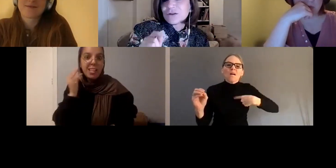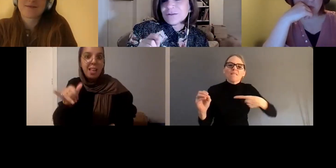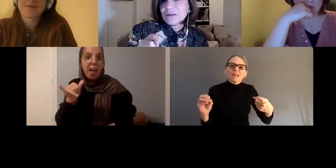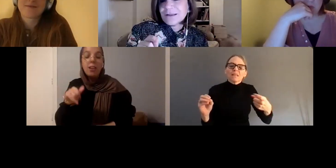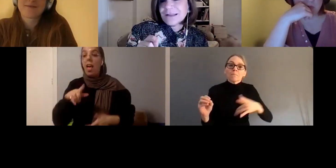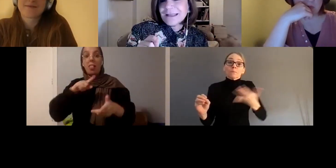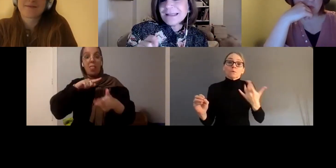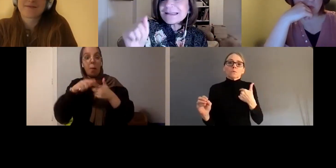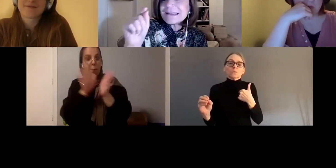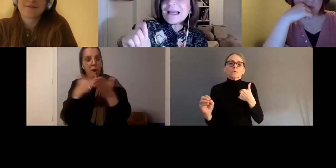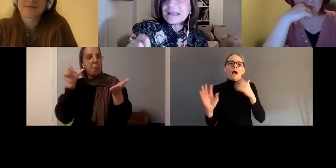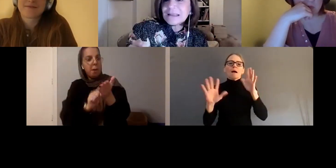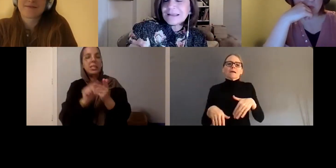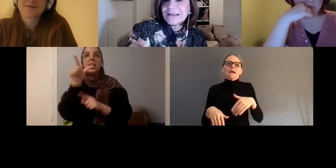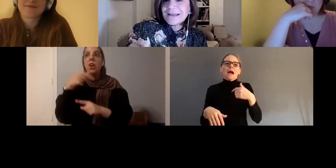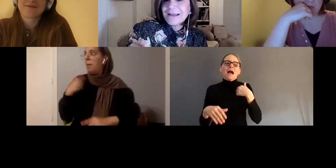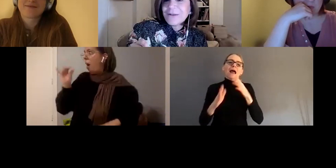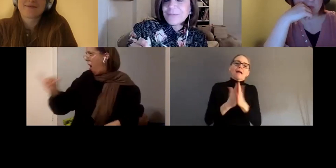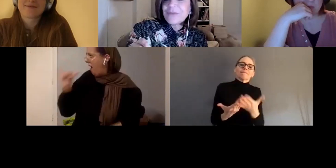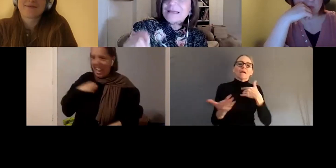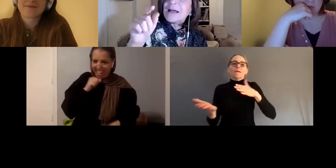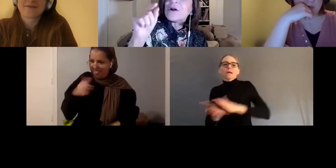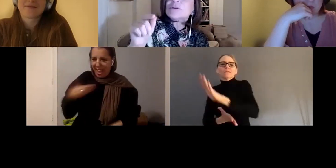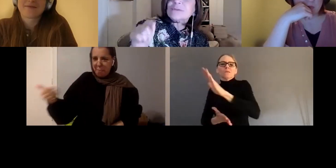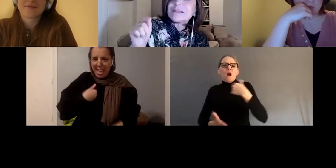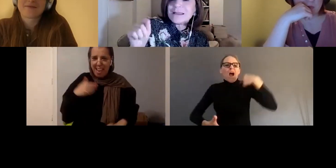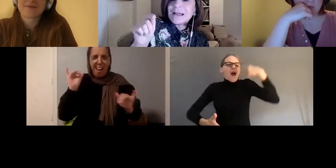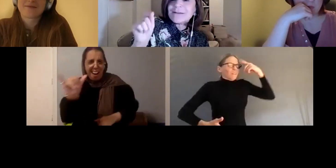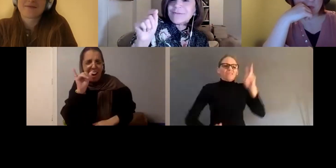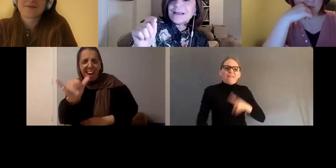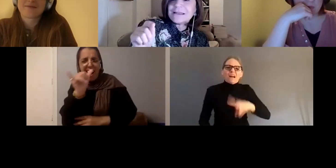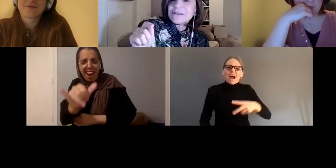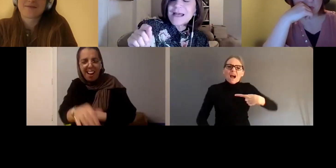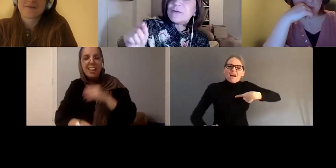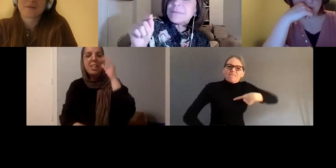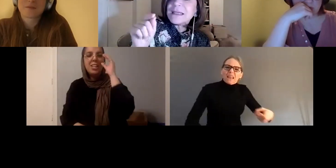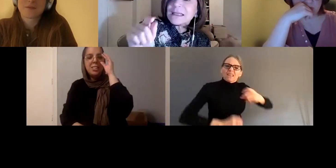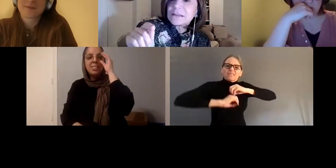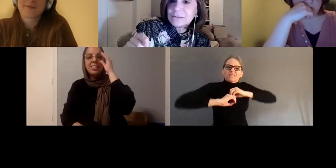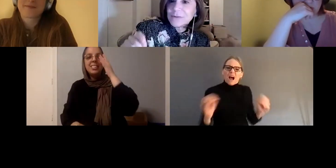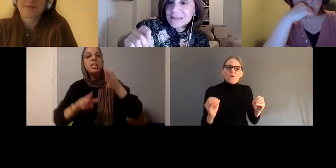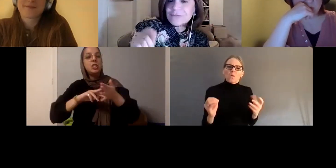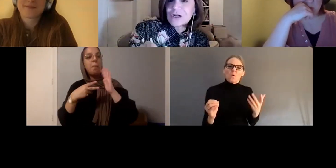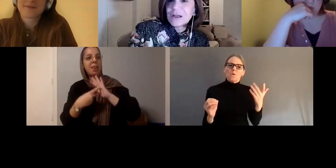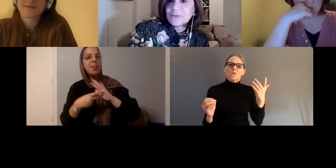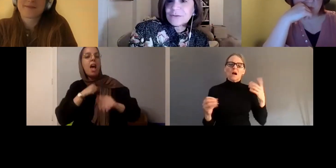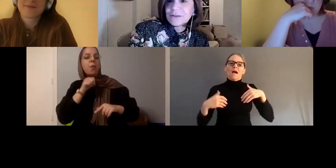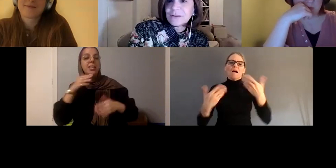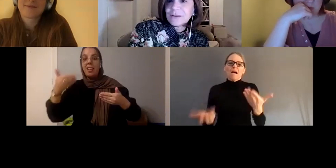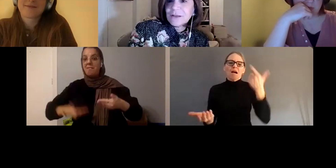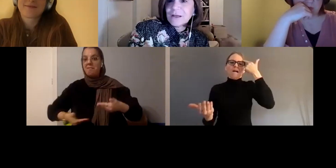question is to say that not only was I not invited to have a meeting with Steve